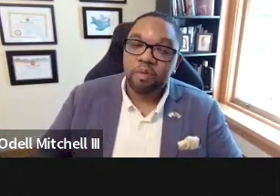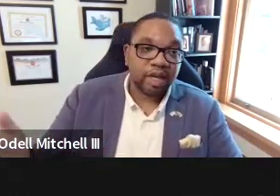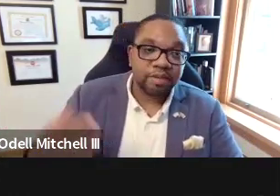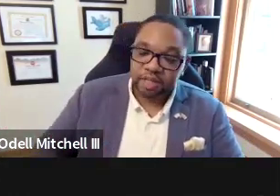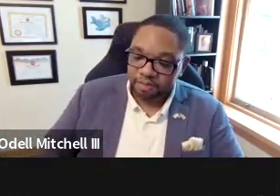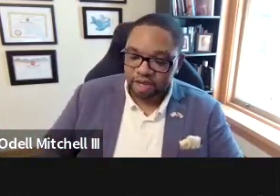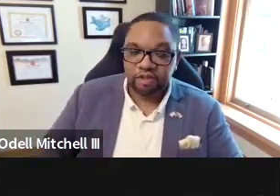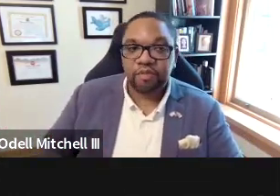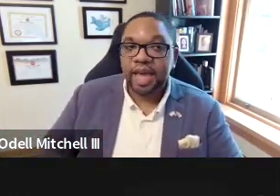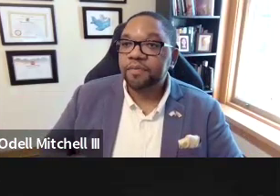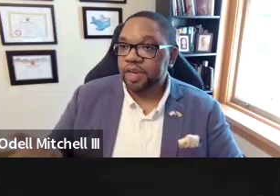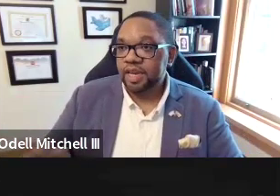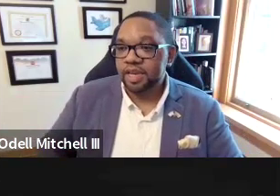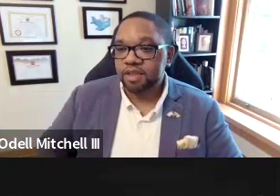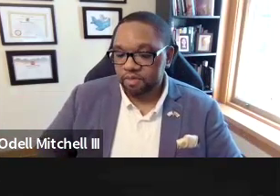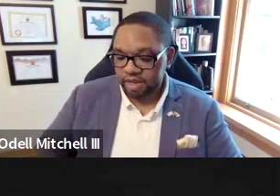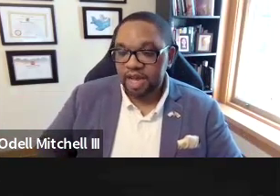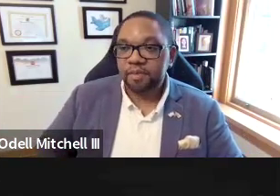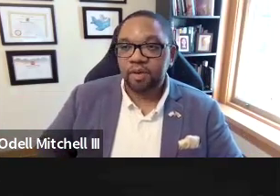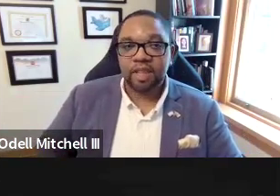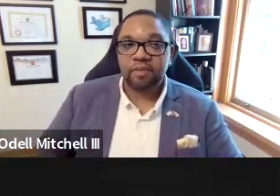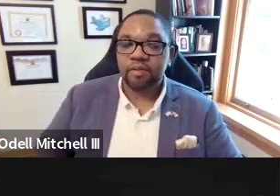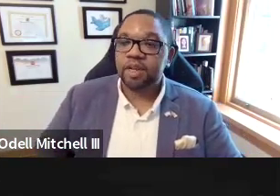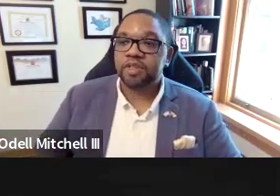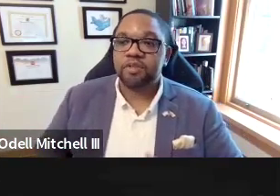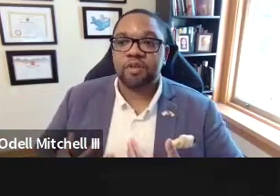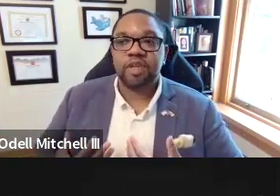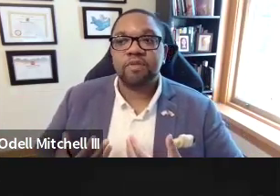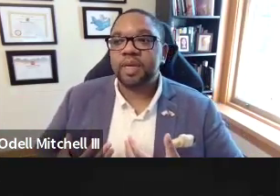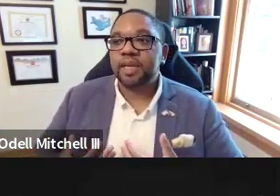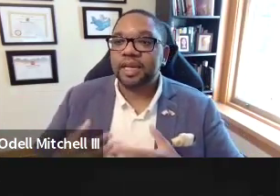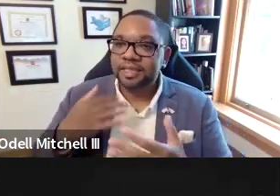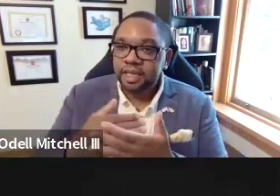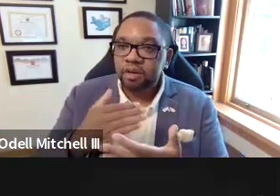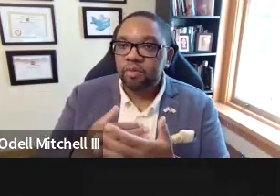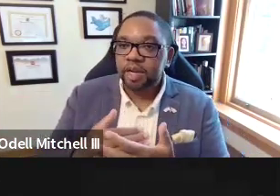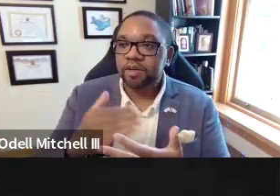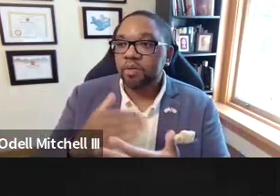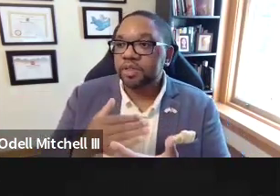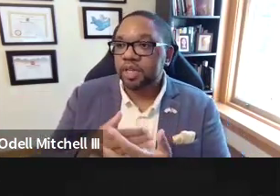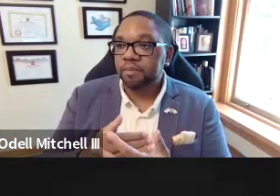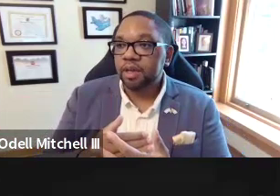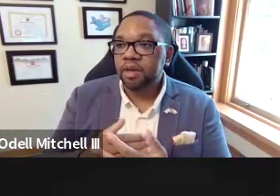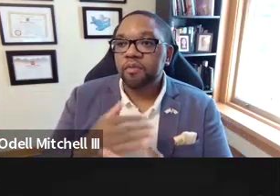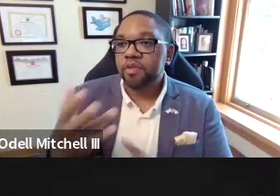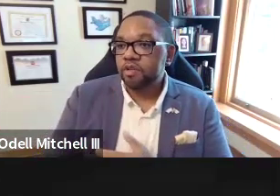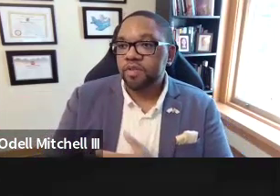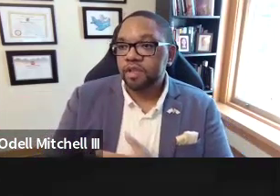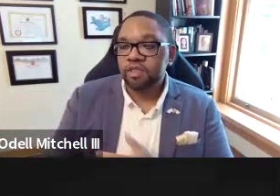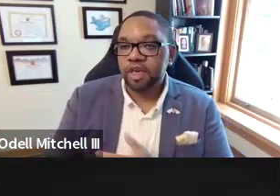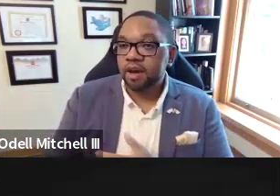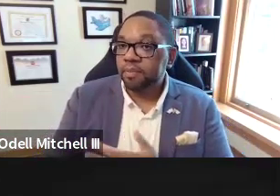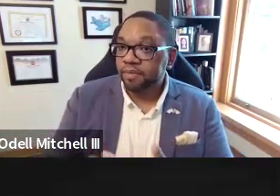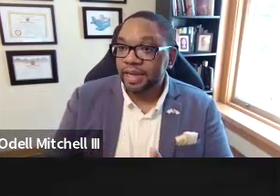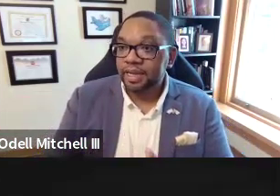So when it comes to compensation, flat fee is a really common one that we run into. So this would be like a single rate or sum for the